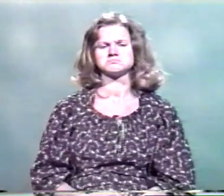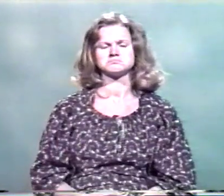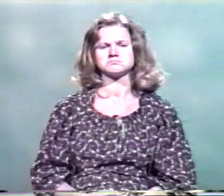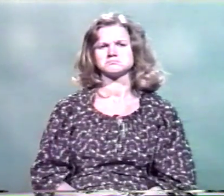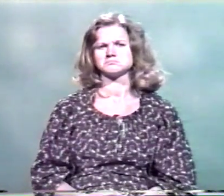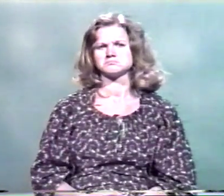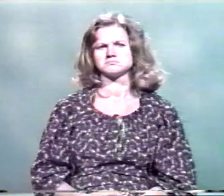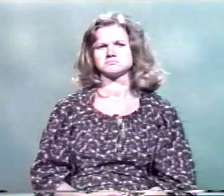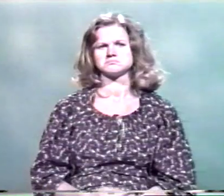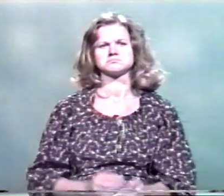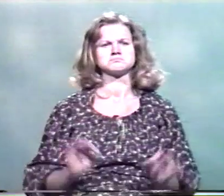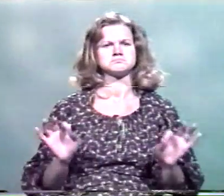It's nothing.